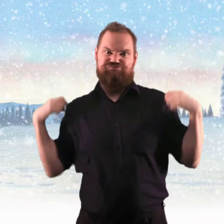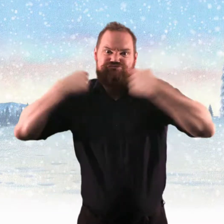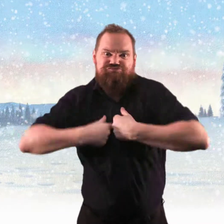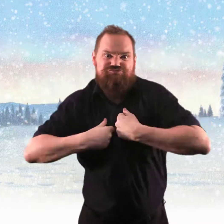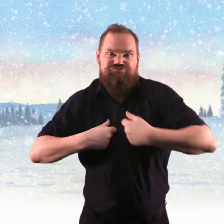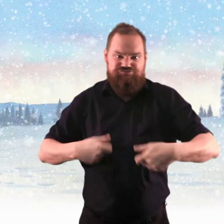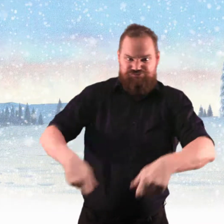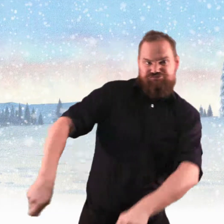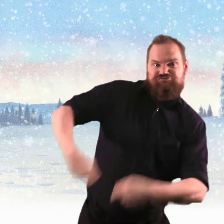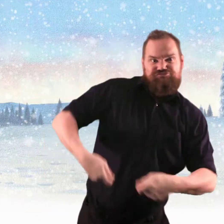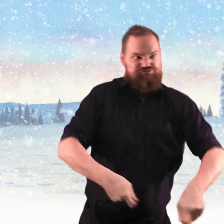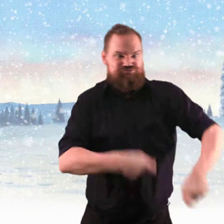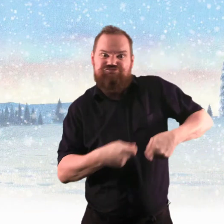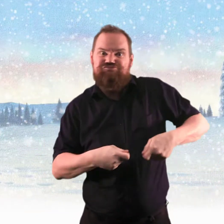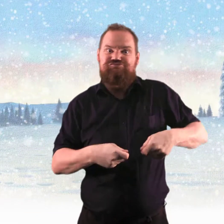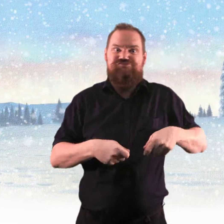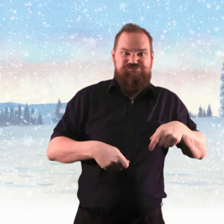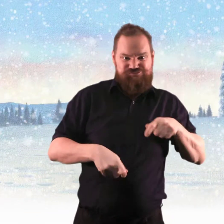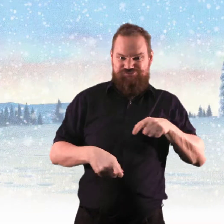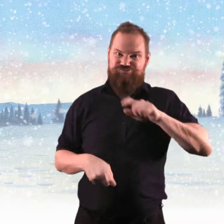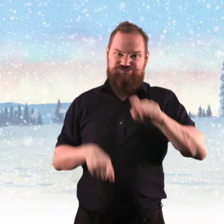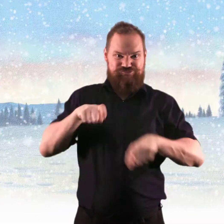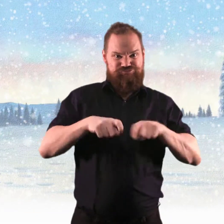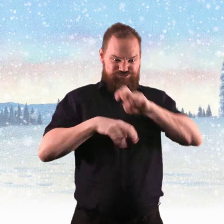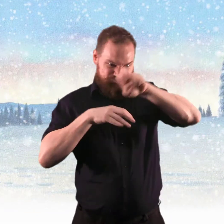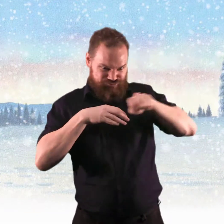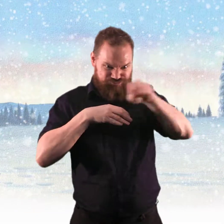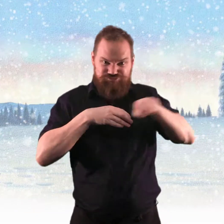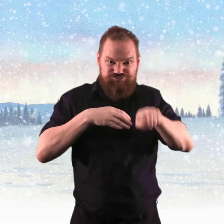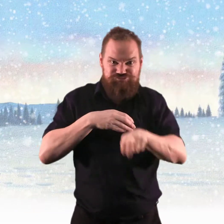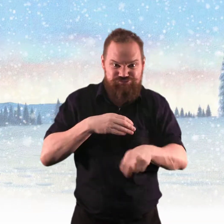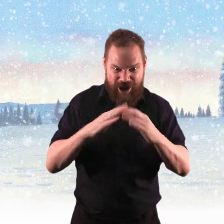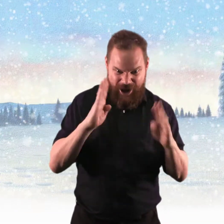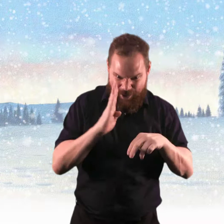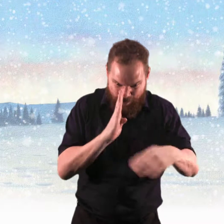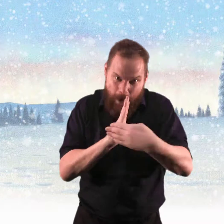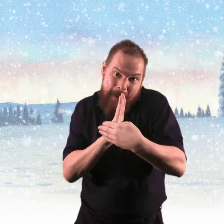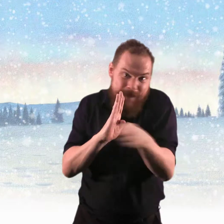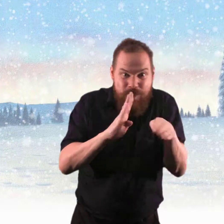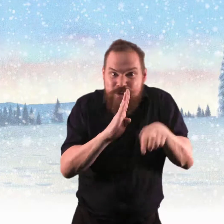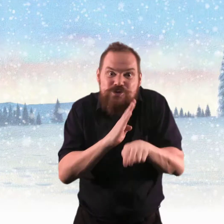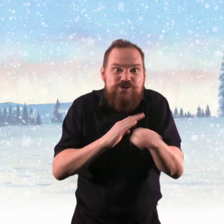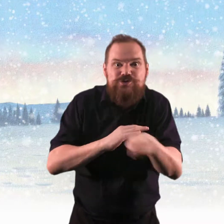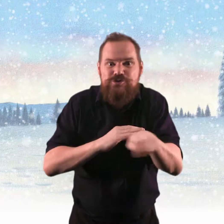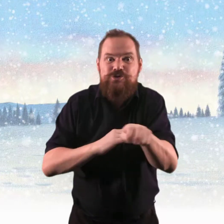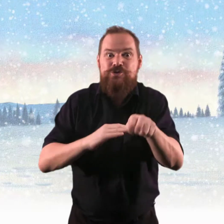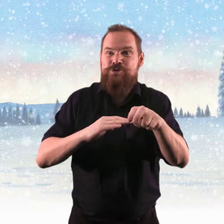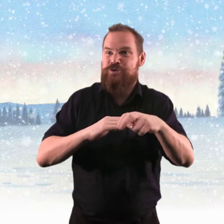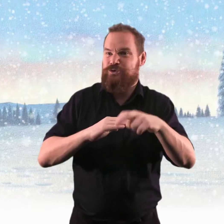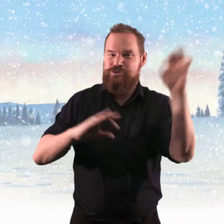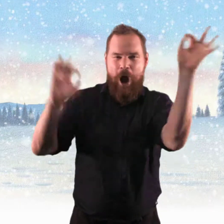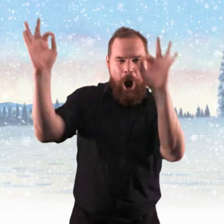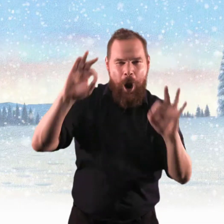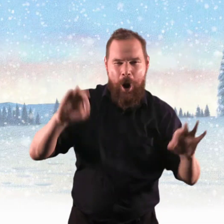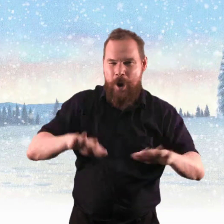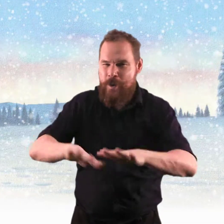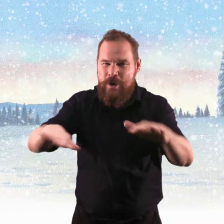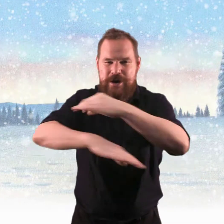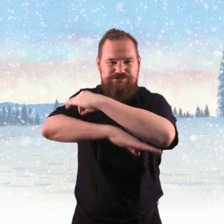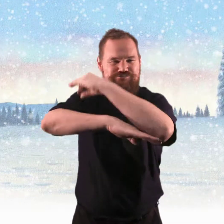He shrugged on his coat, pulled on his boots, and ran outside into the snow-laden garden. He got stuck in and started